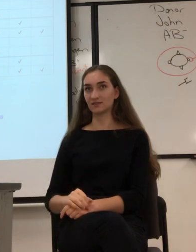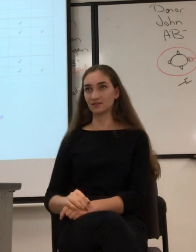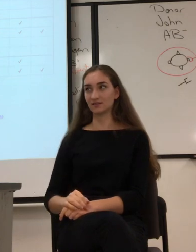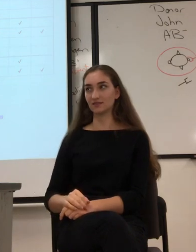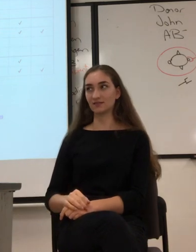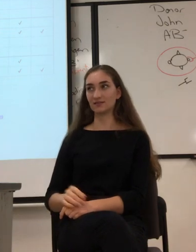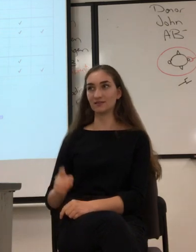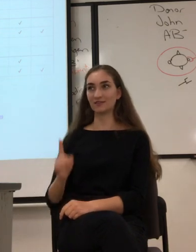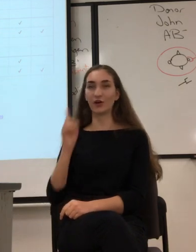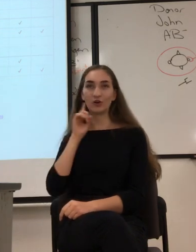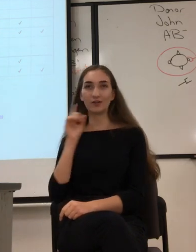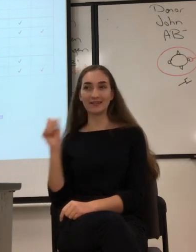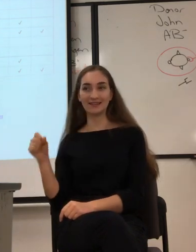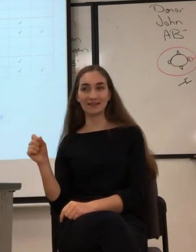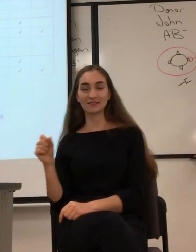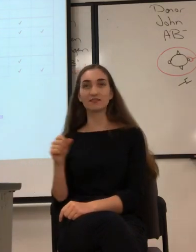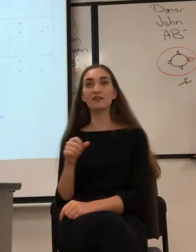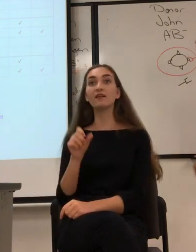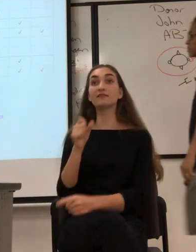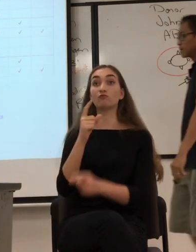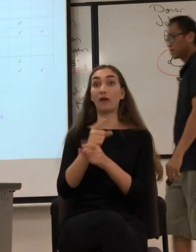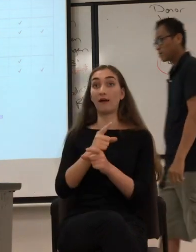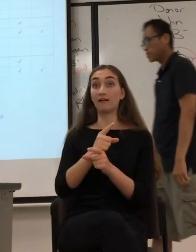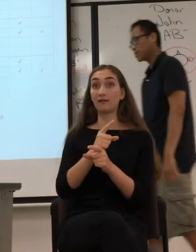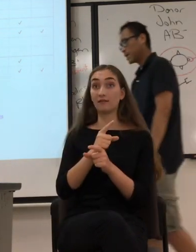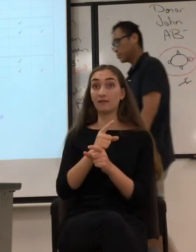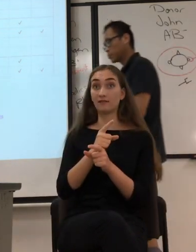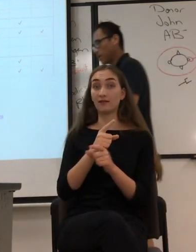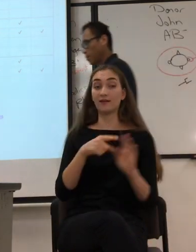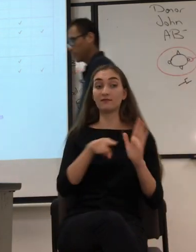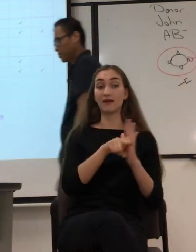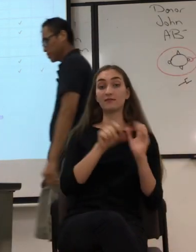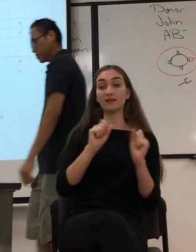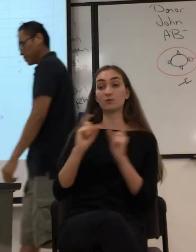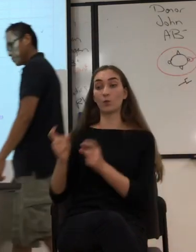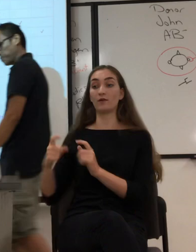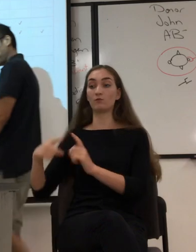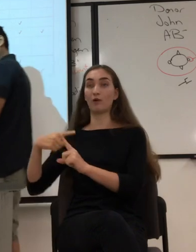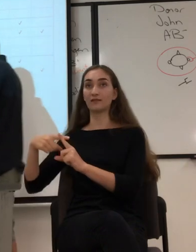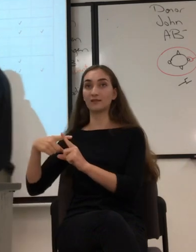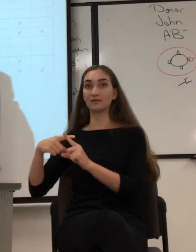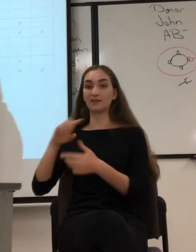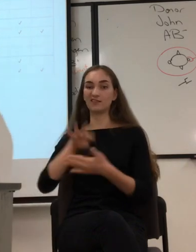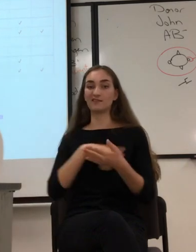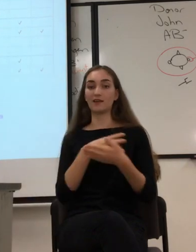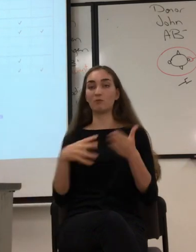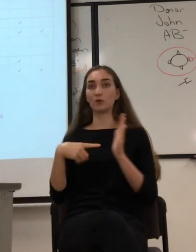Yes. I hear a yes. That would be correct. What does the table show?